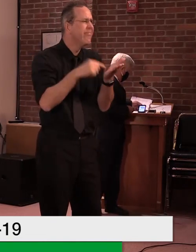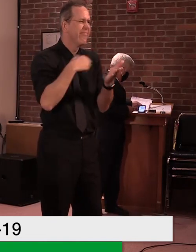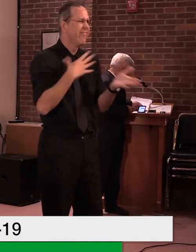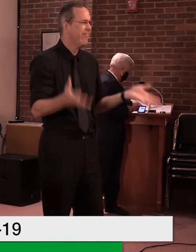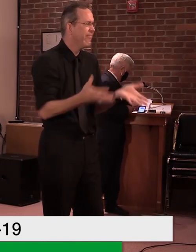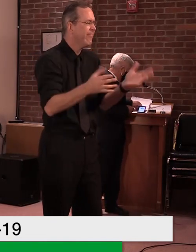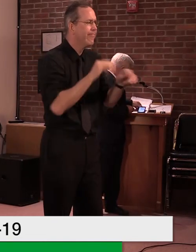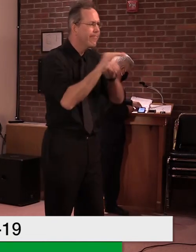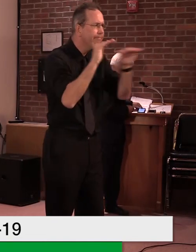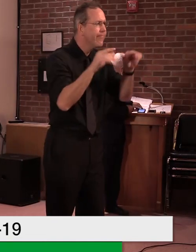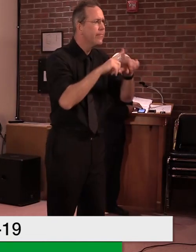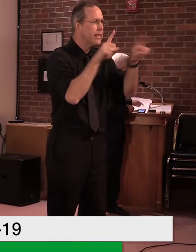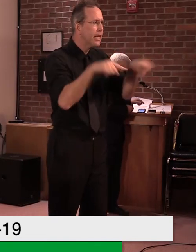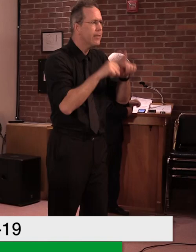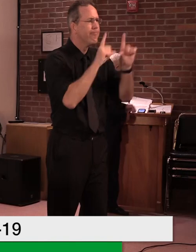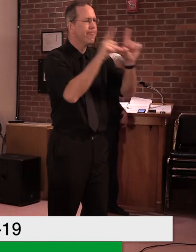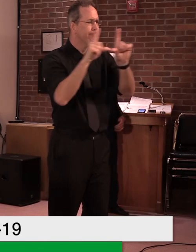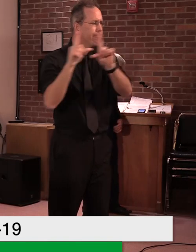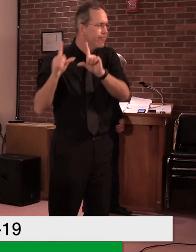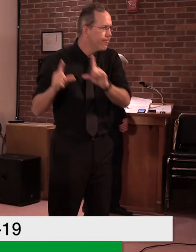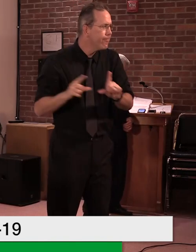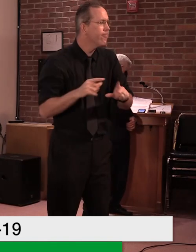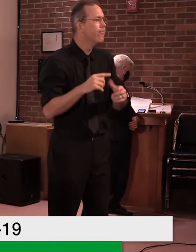is a mask requirement.